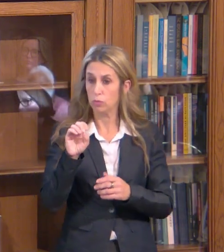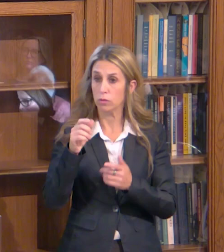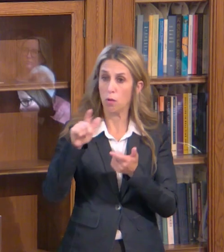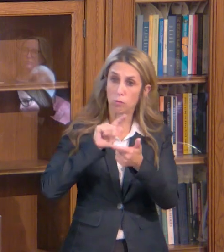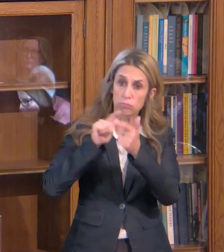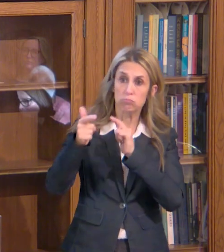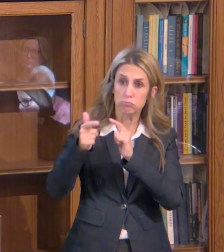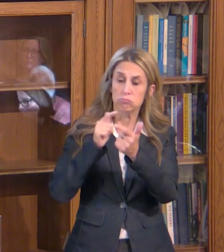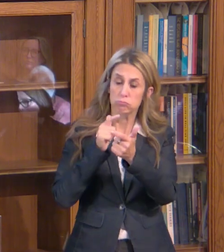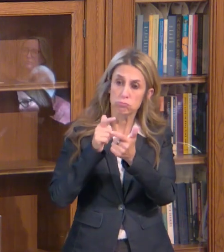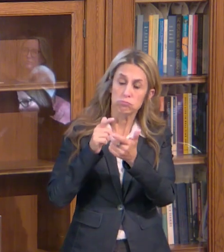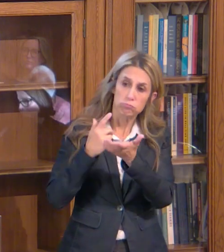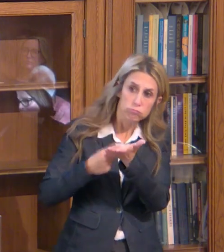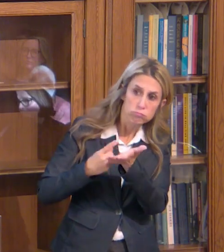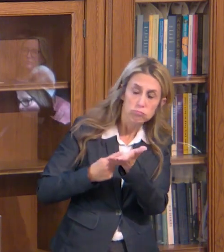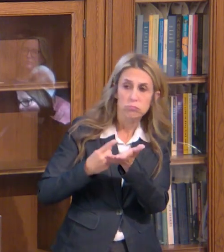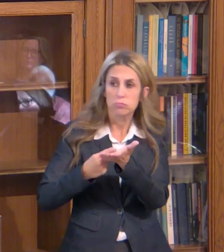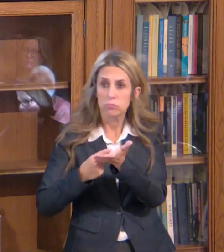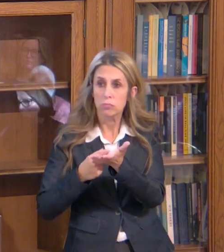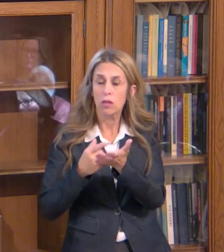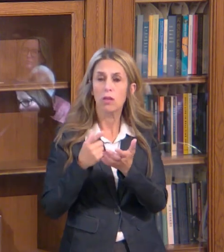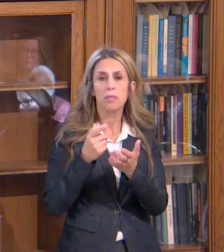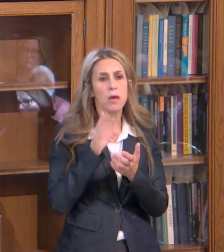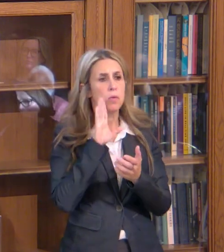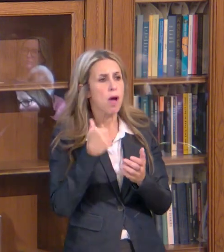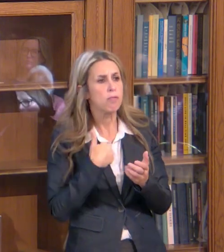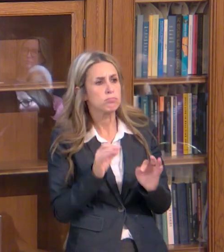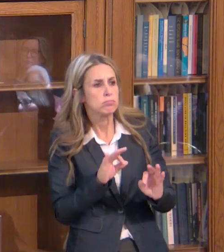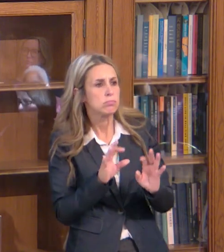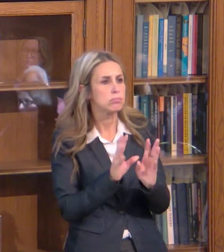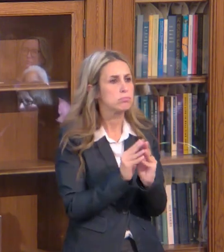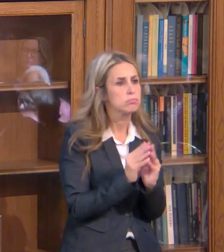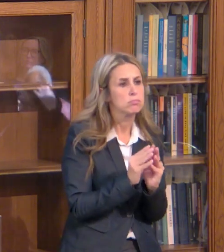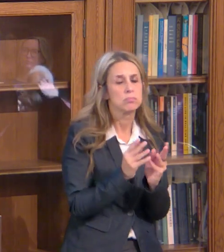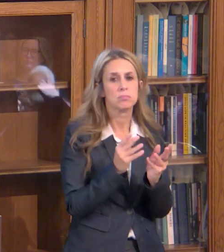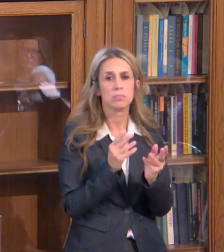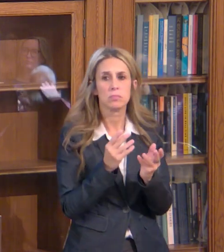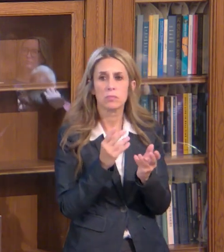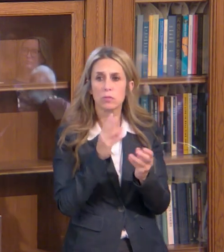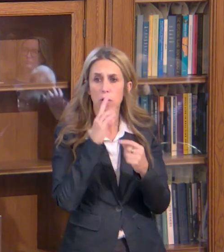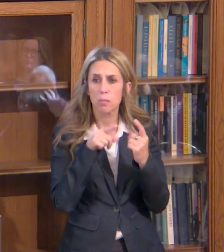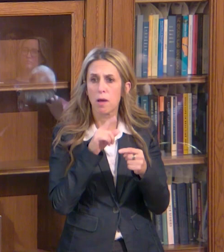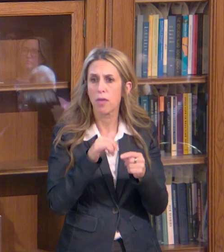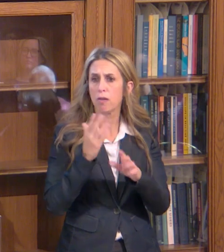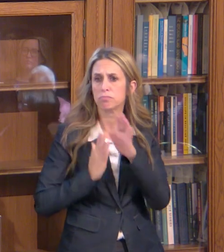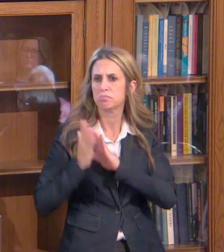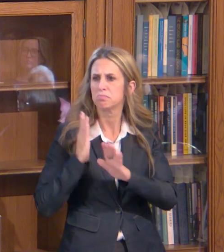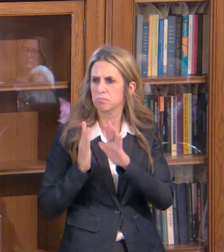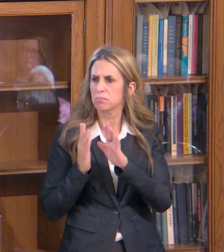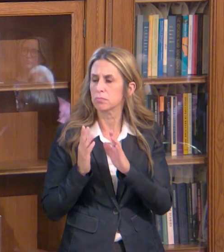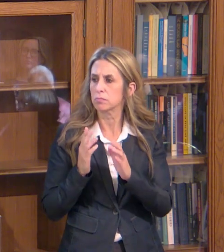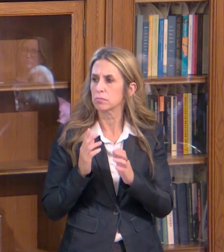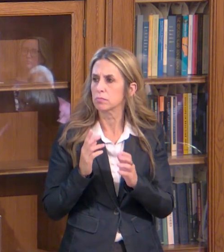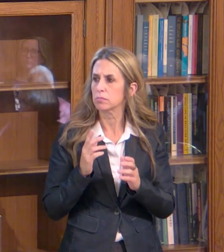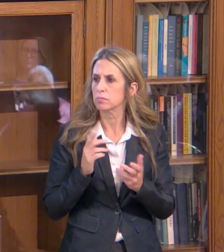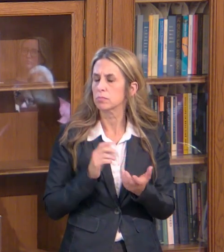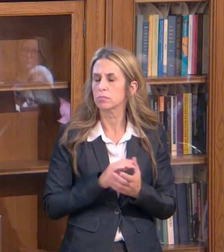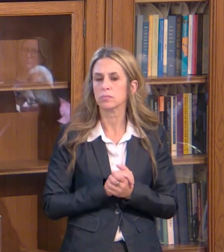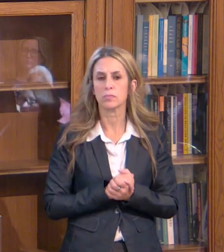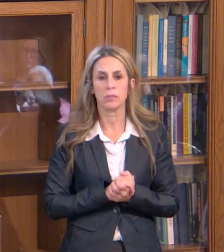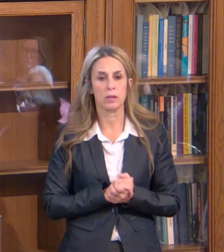led to sort of informal seminars of Faculty of both institutions uh in someone's office or some meeting